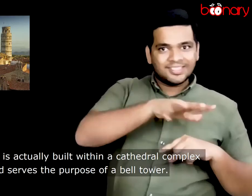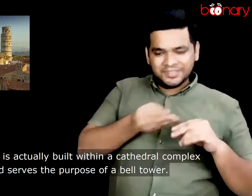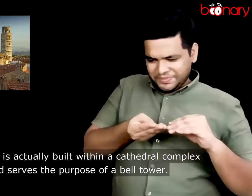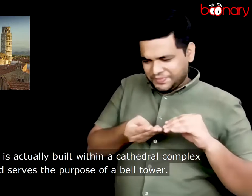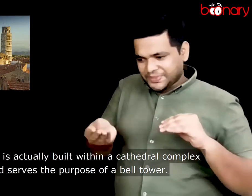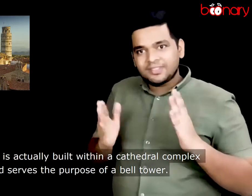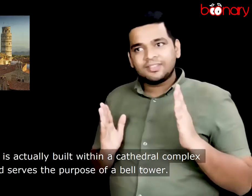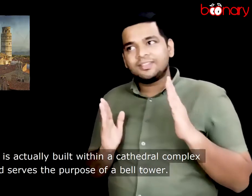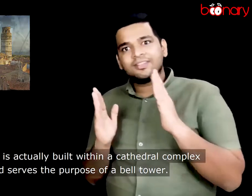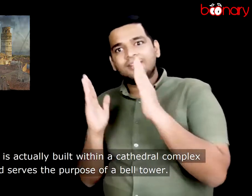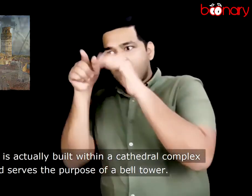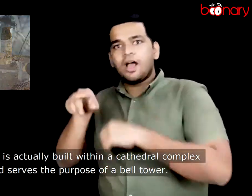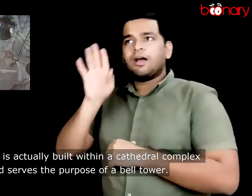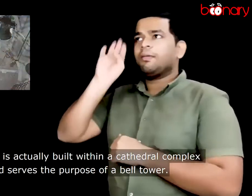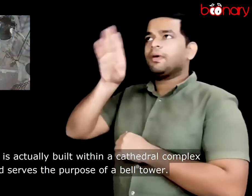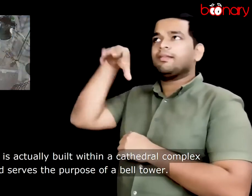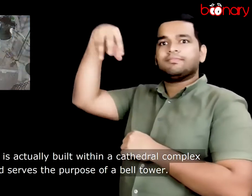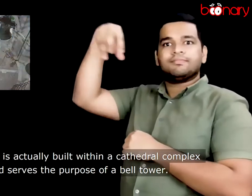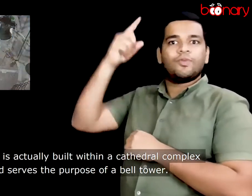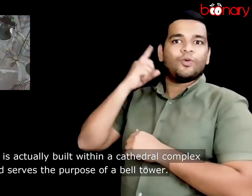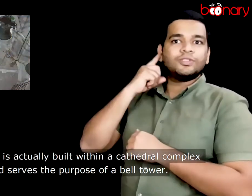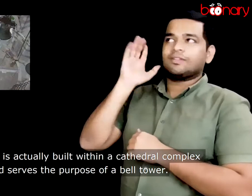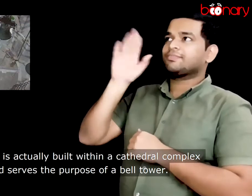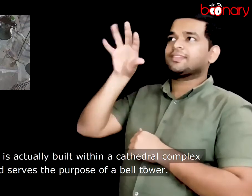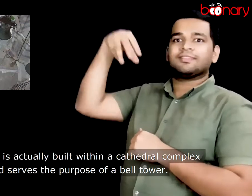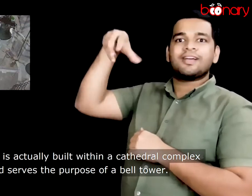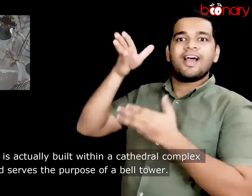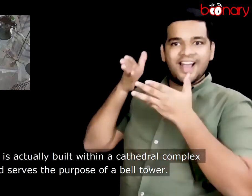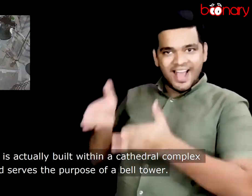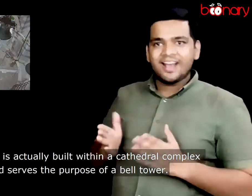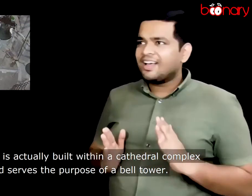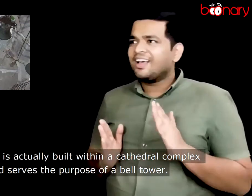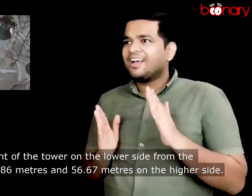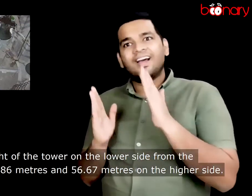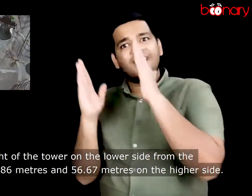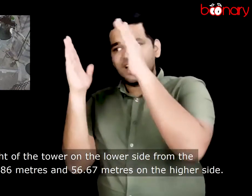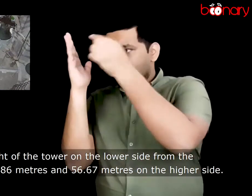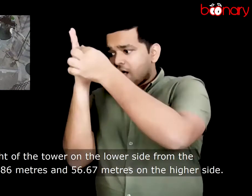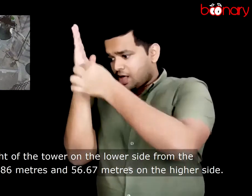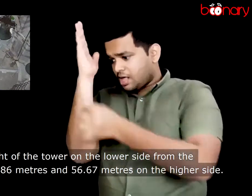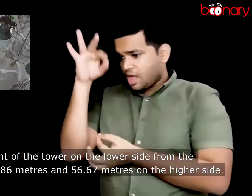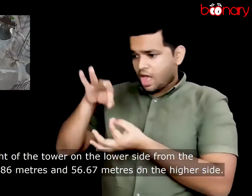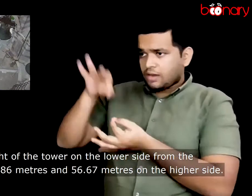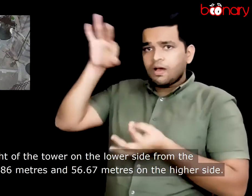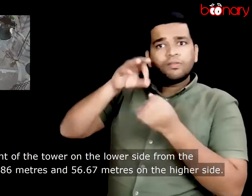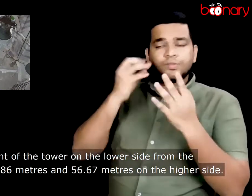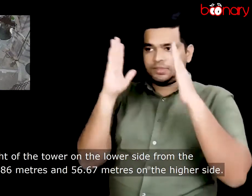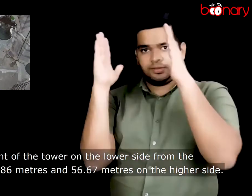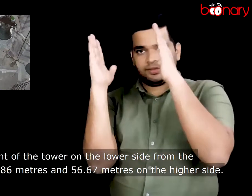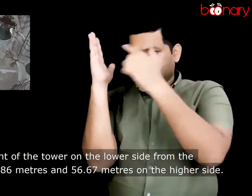complex and serves the purpose of a bell tower. The height of the tower on the